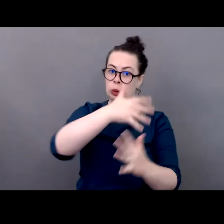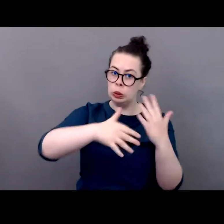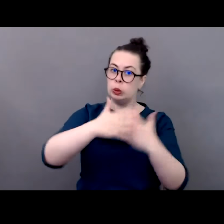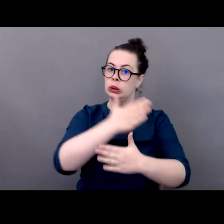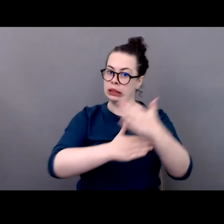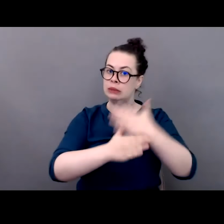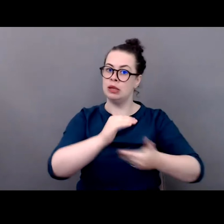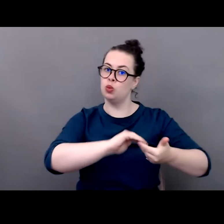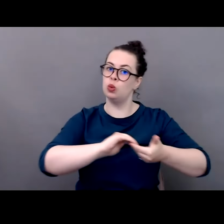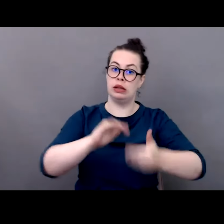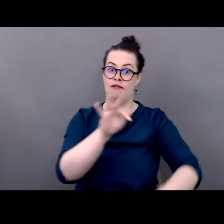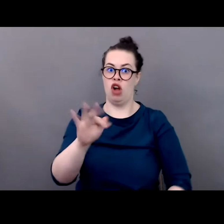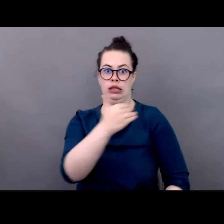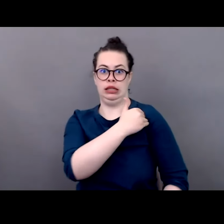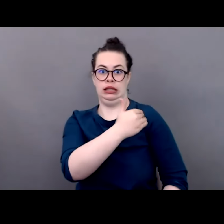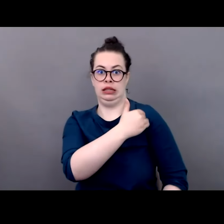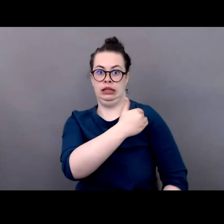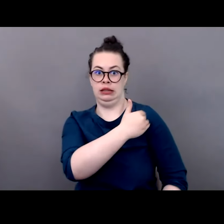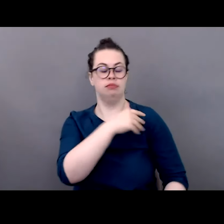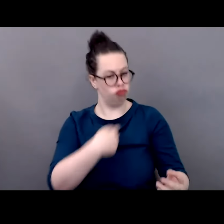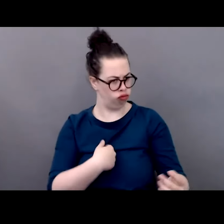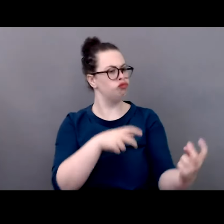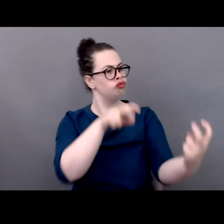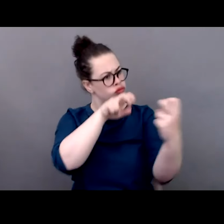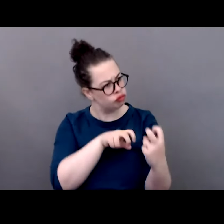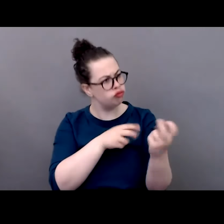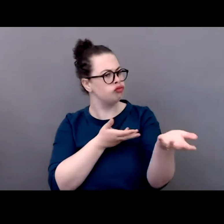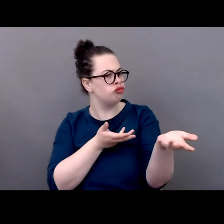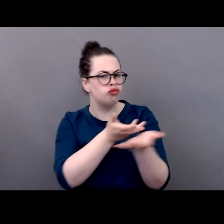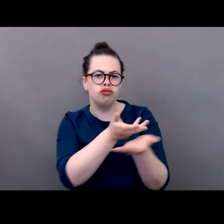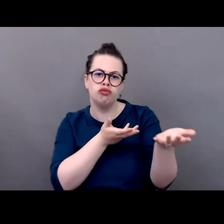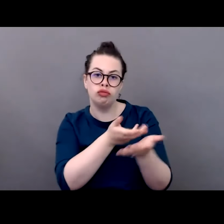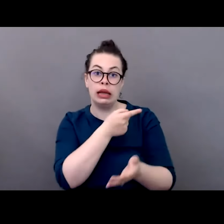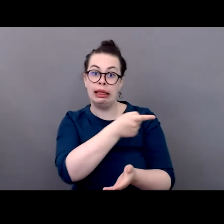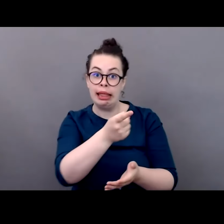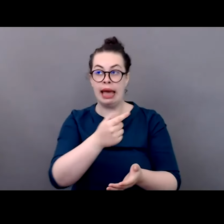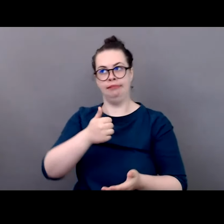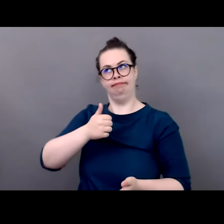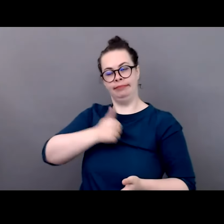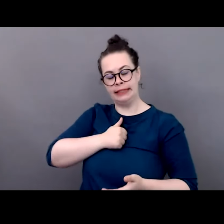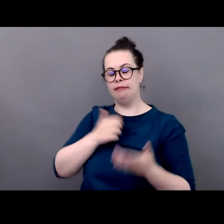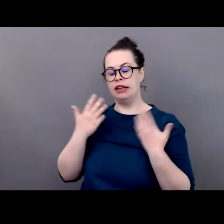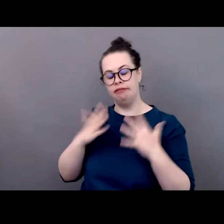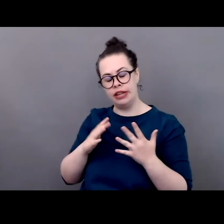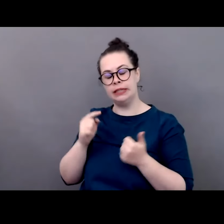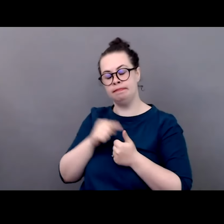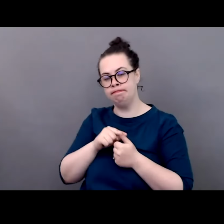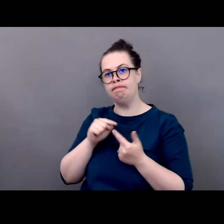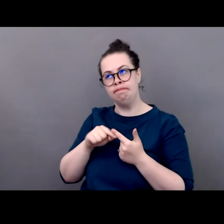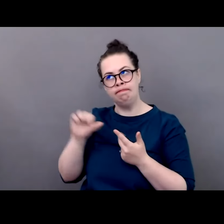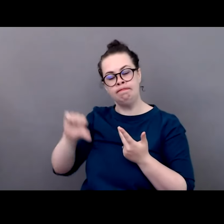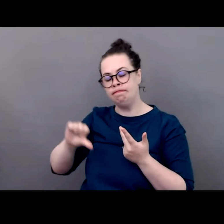of France, and I could hear from them the first-hand experiences arising from structural